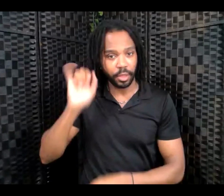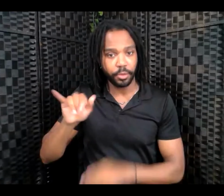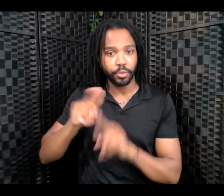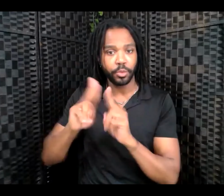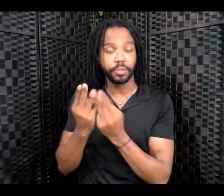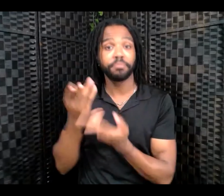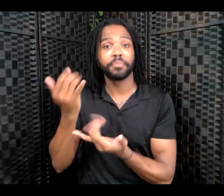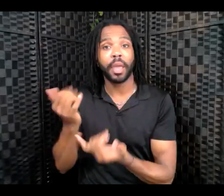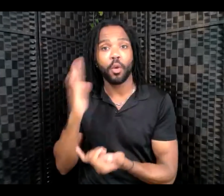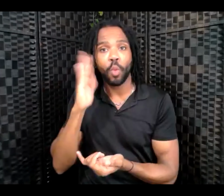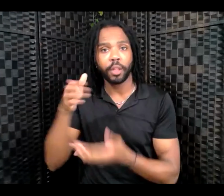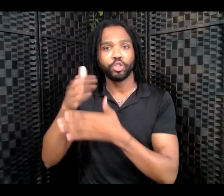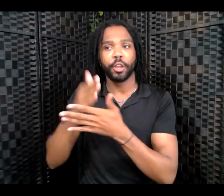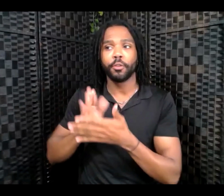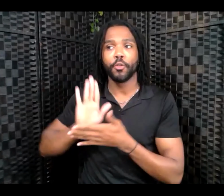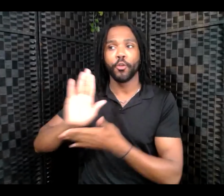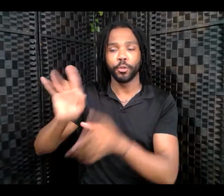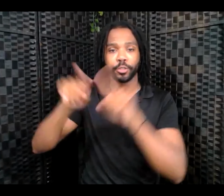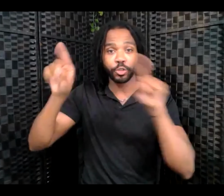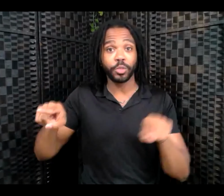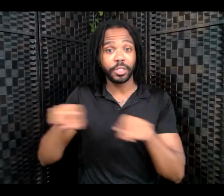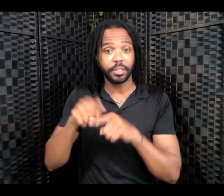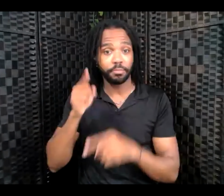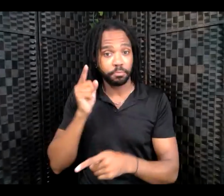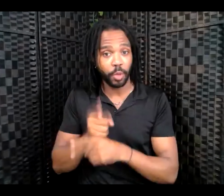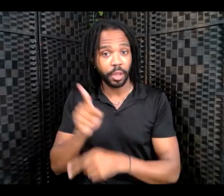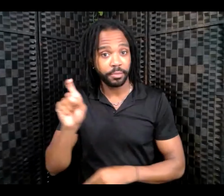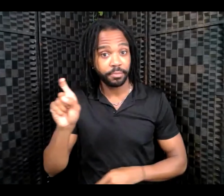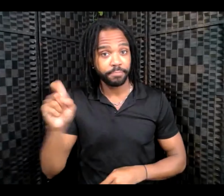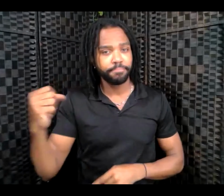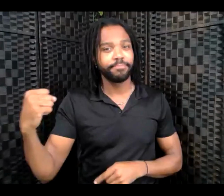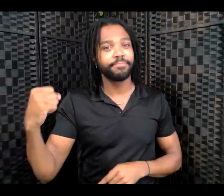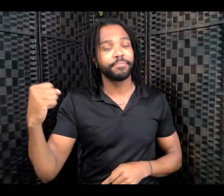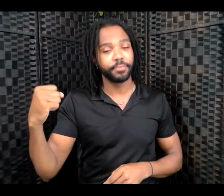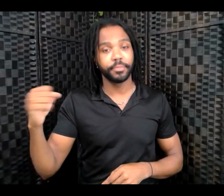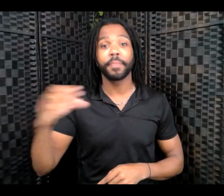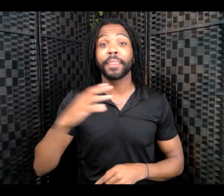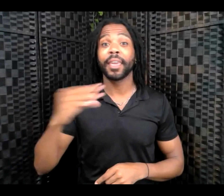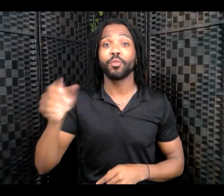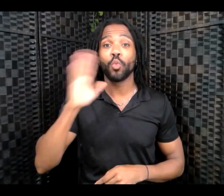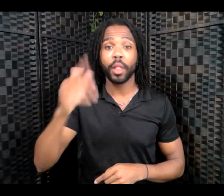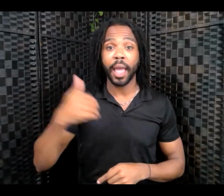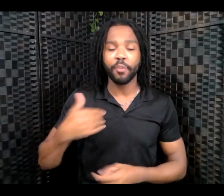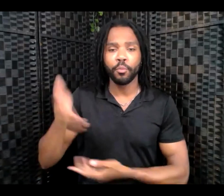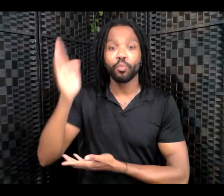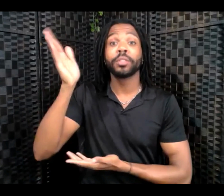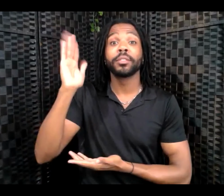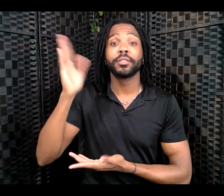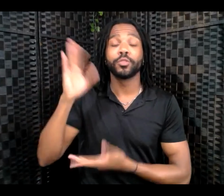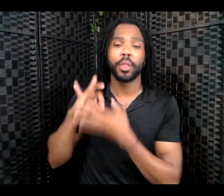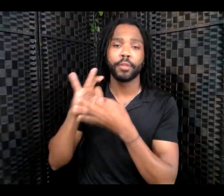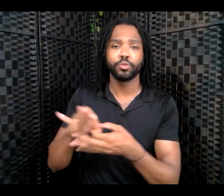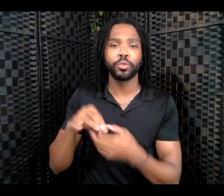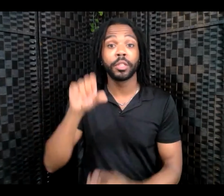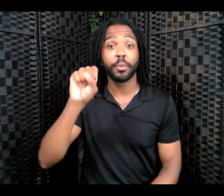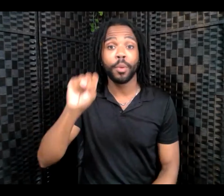is going to share her screen, right? Yes. And we'll do a presentation regarding supported employment